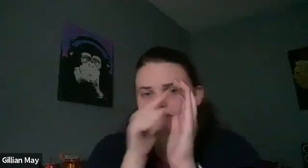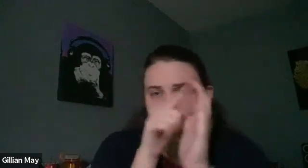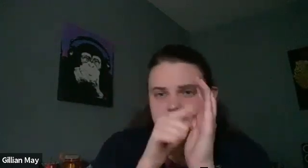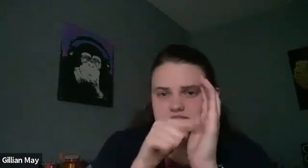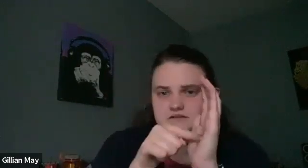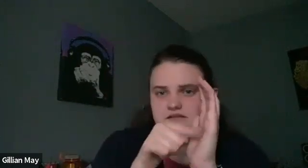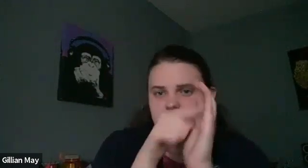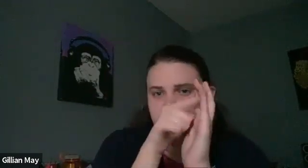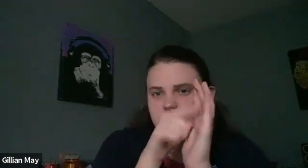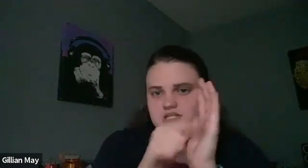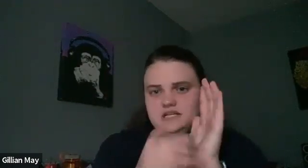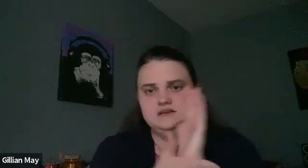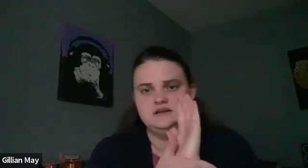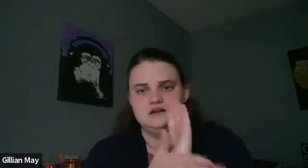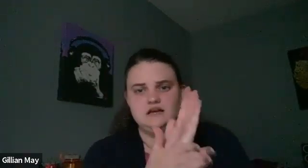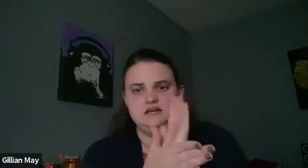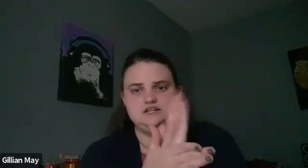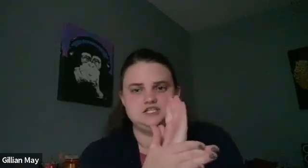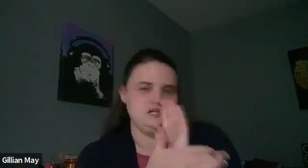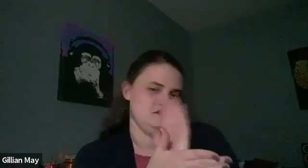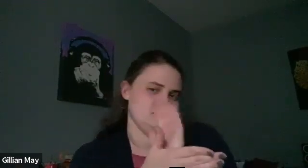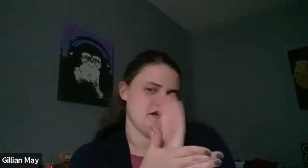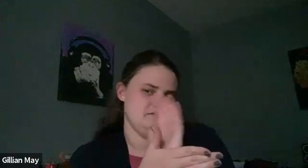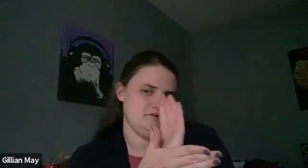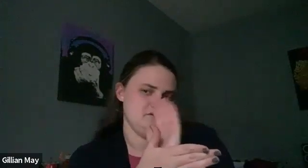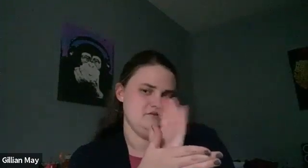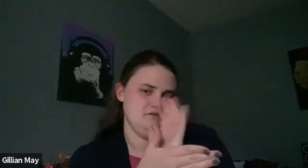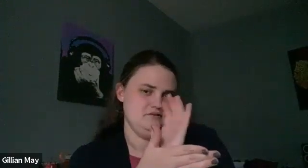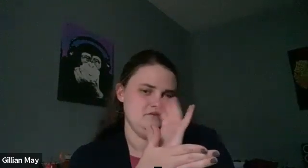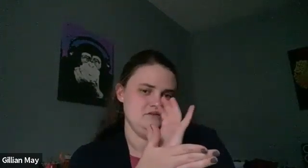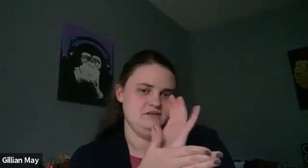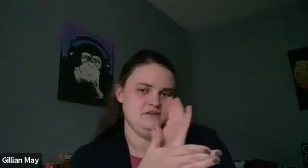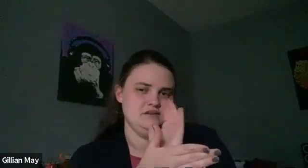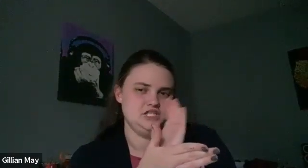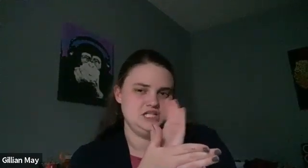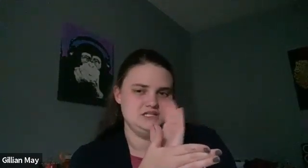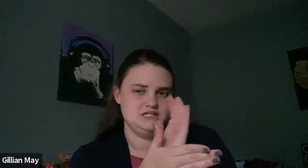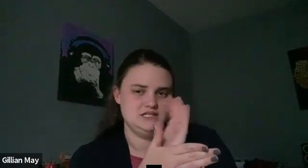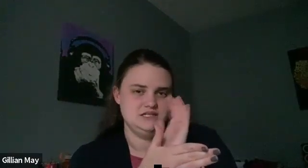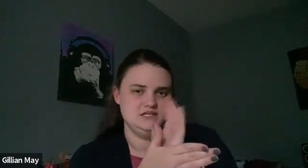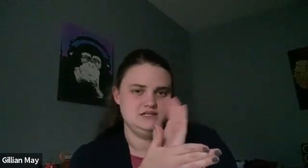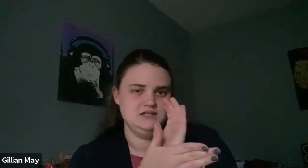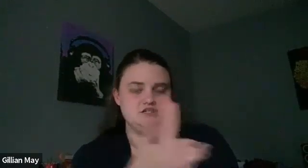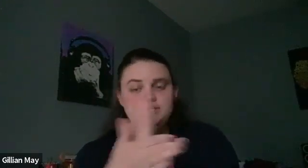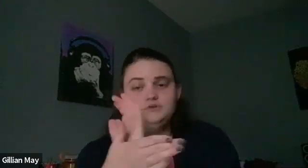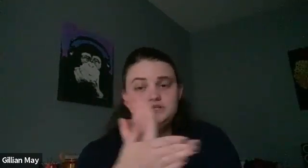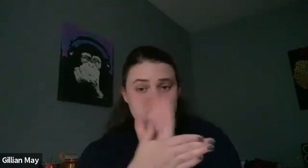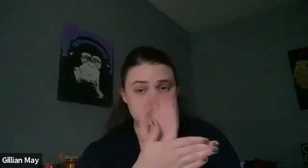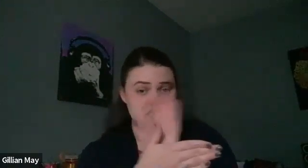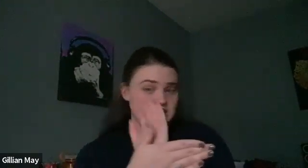that slight arch again. And you just shake it a little back and forth. Cheese. So you would do